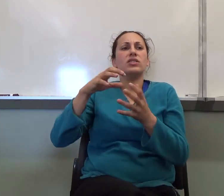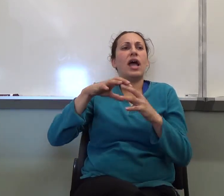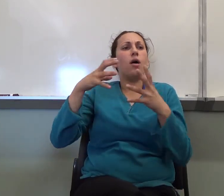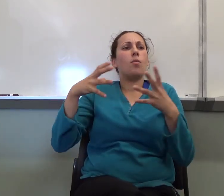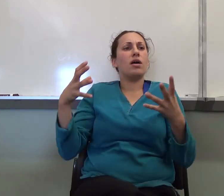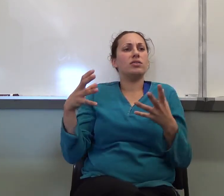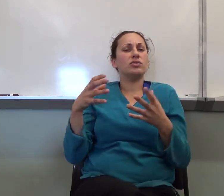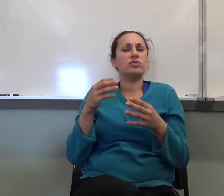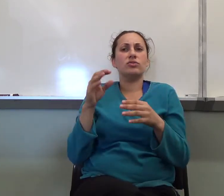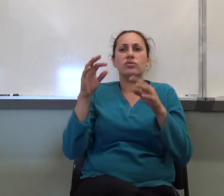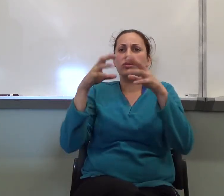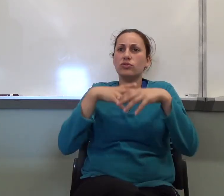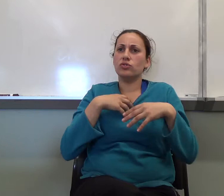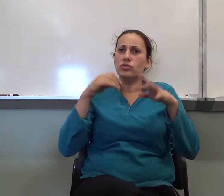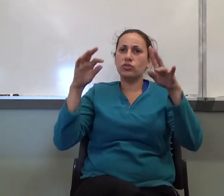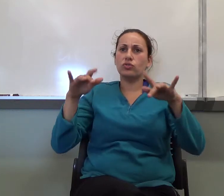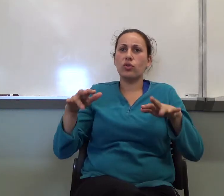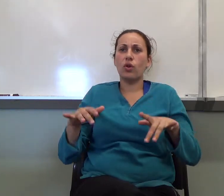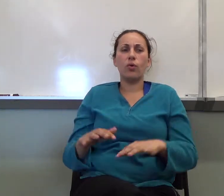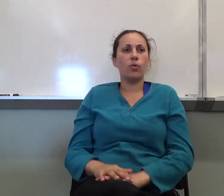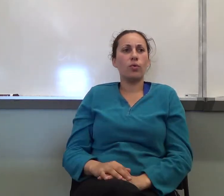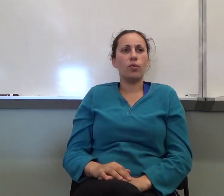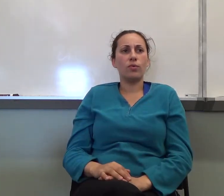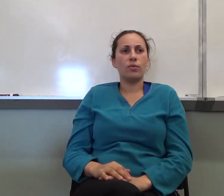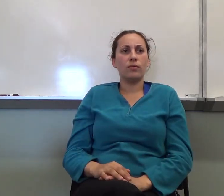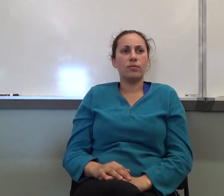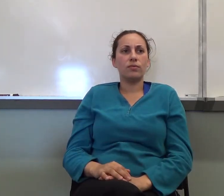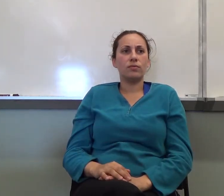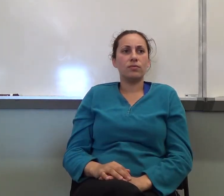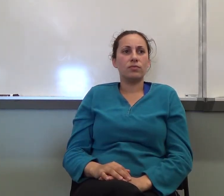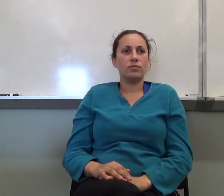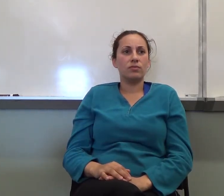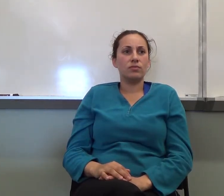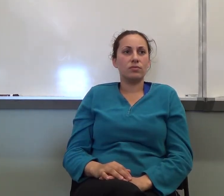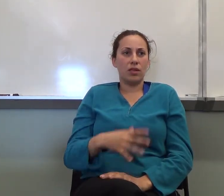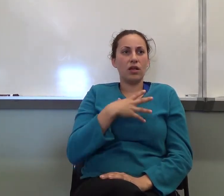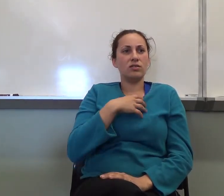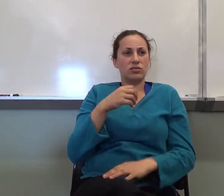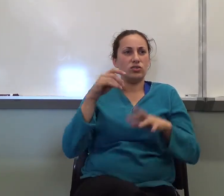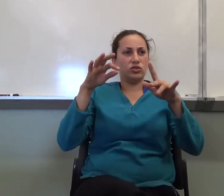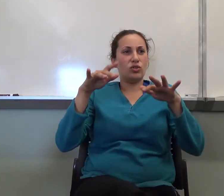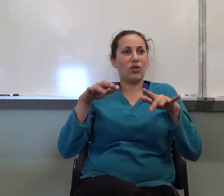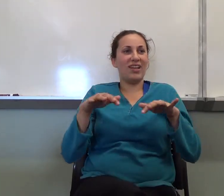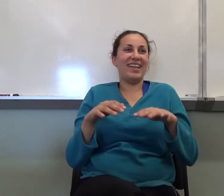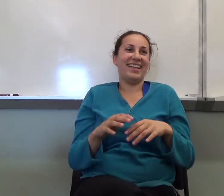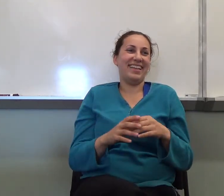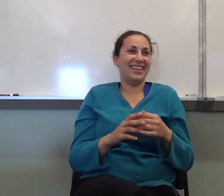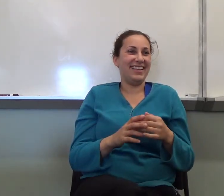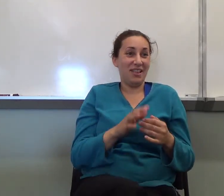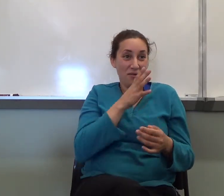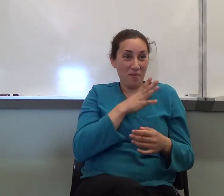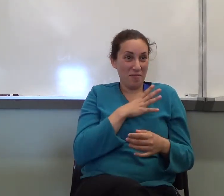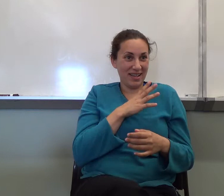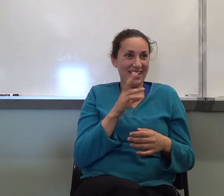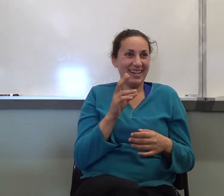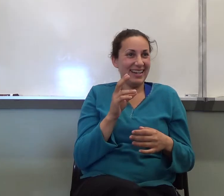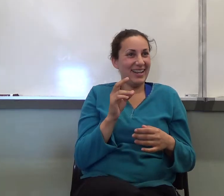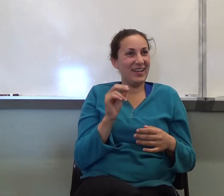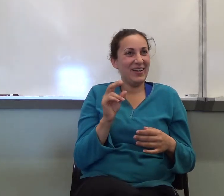Buffalo got? We want to put it in an English sentence so we can recognize amount, base, and percent. Okay? So we need one